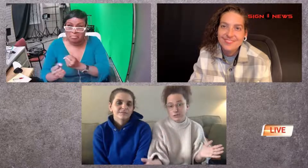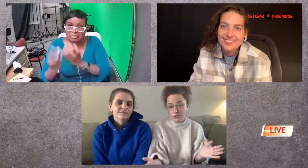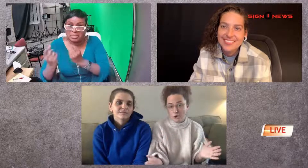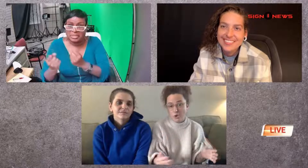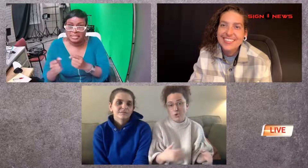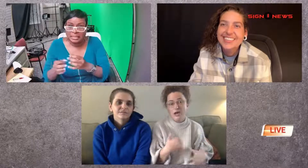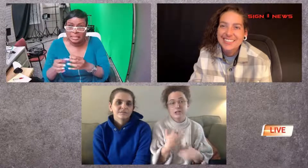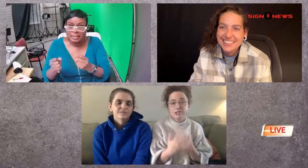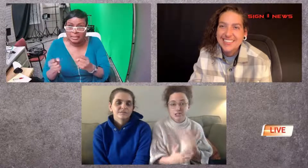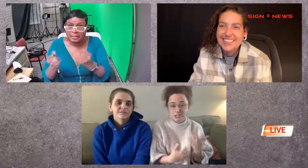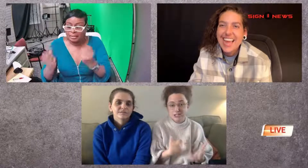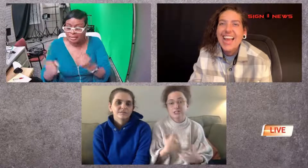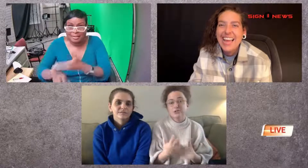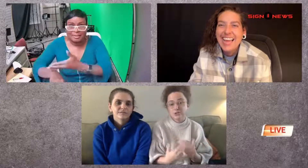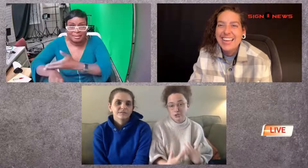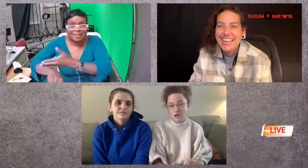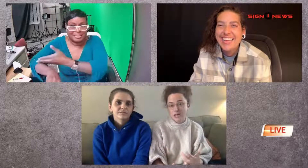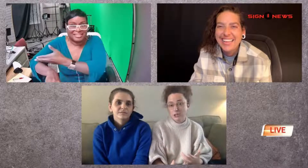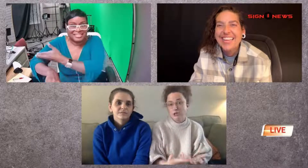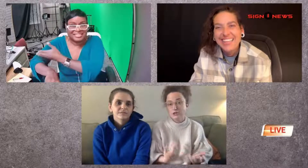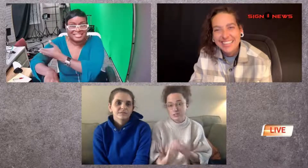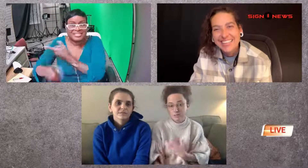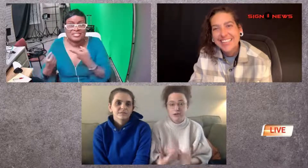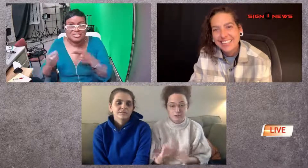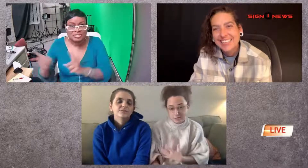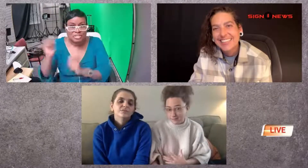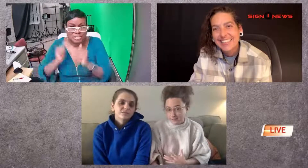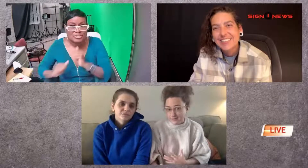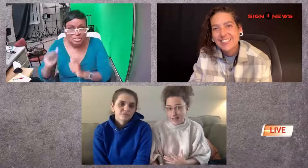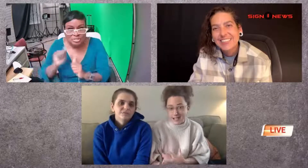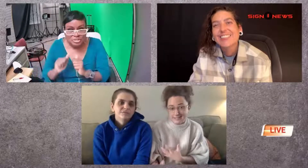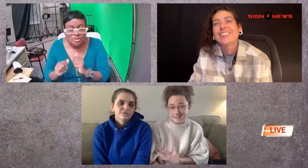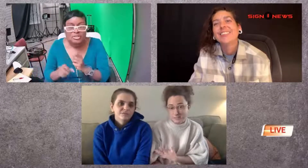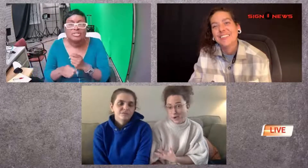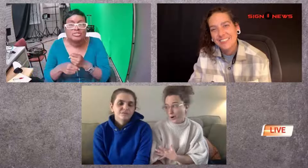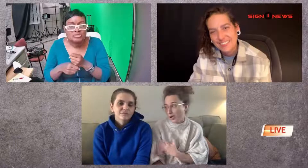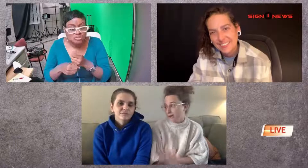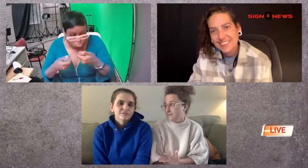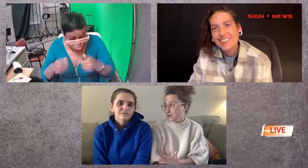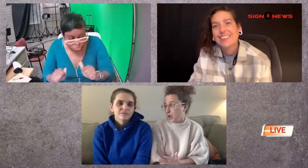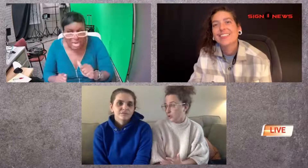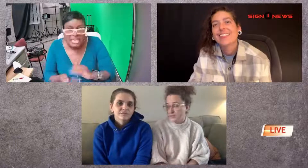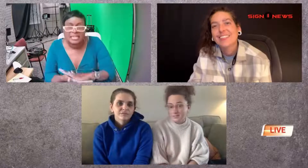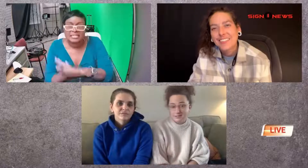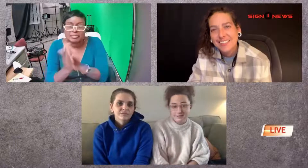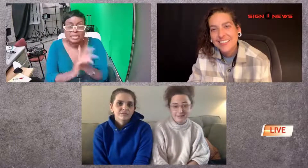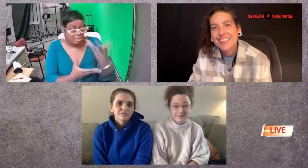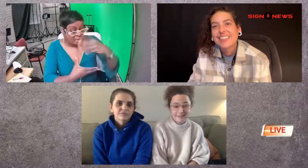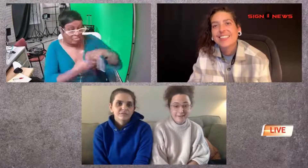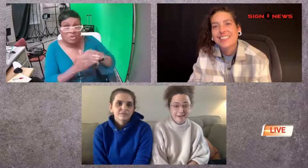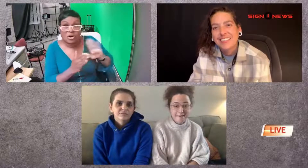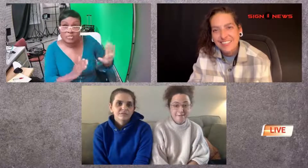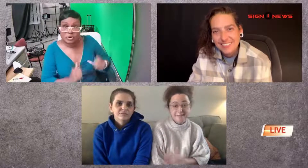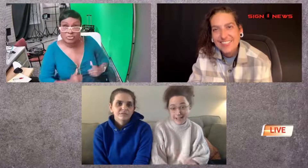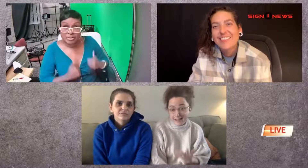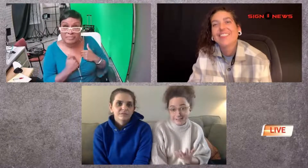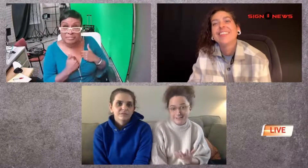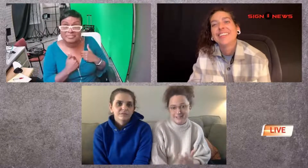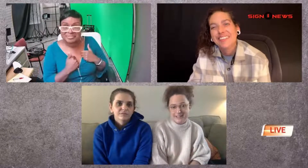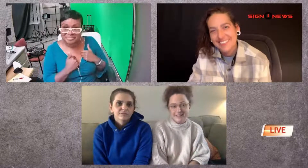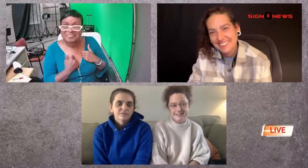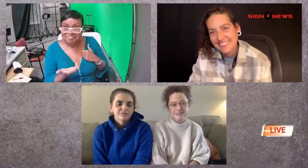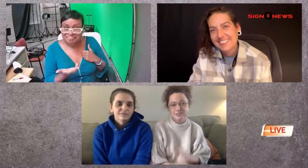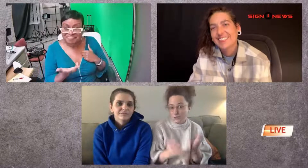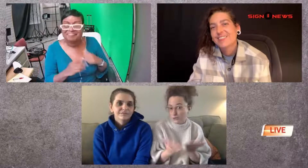throughout the show as she continues to try and learn to make herself an active part of Joan's